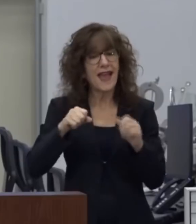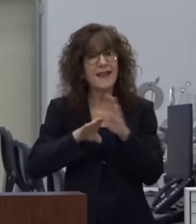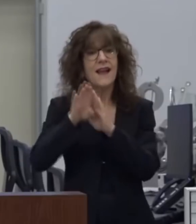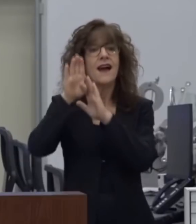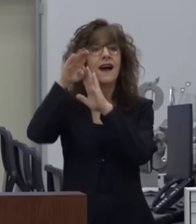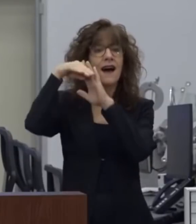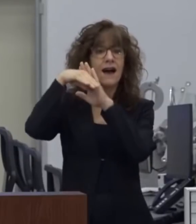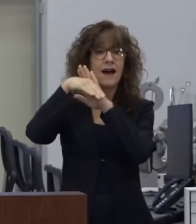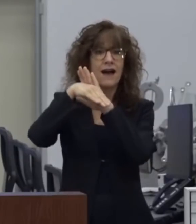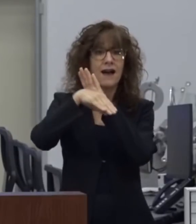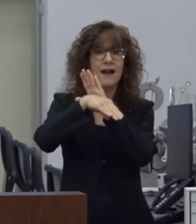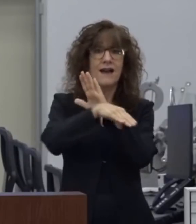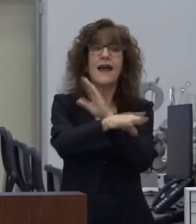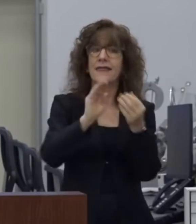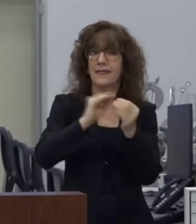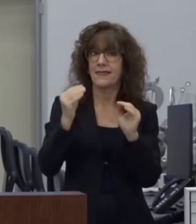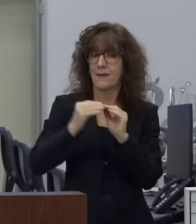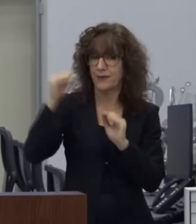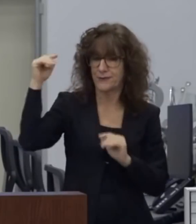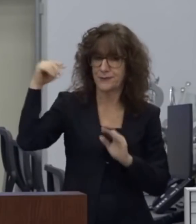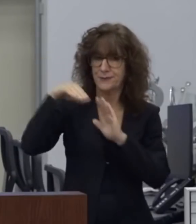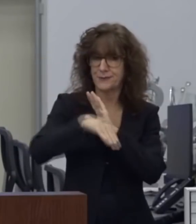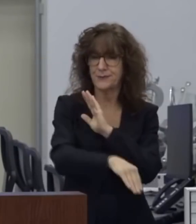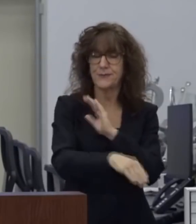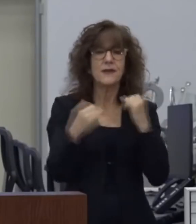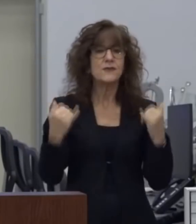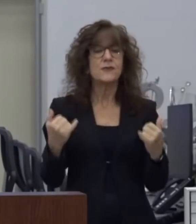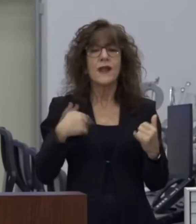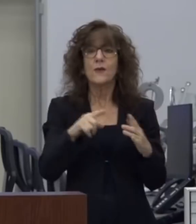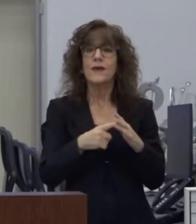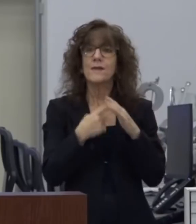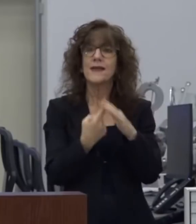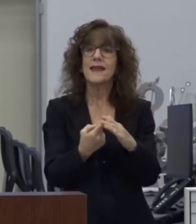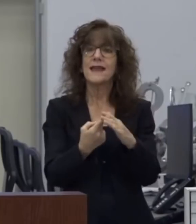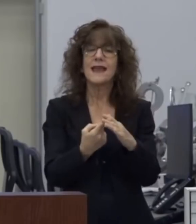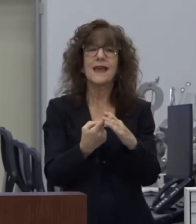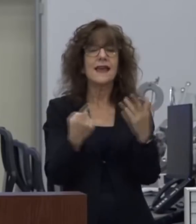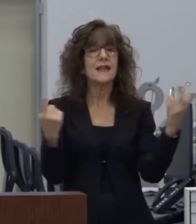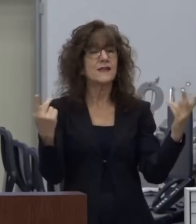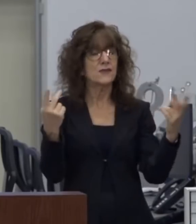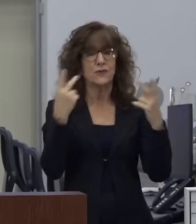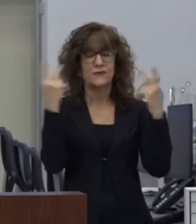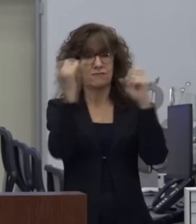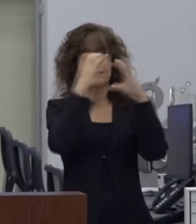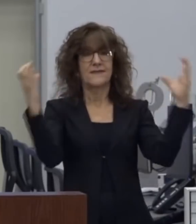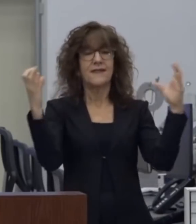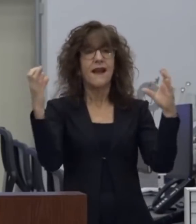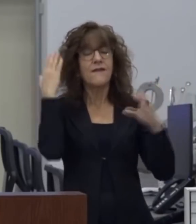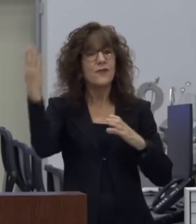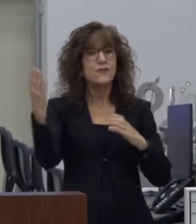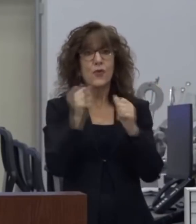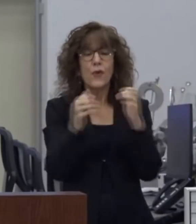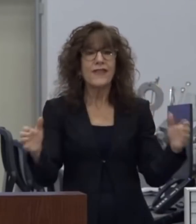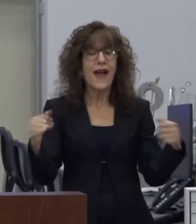flattened and be able to get the numbers reduced. Now, today we begin to picture a future free of COVID-19, and